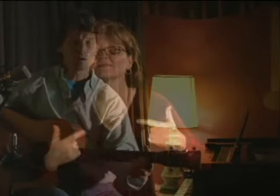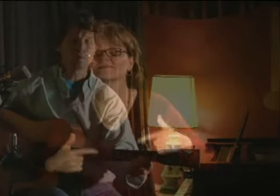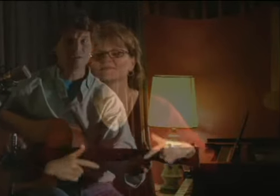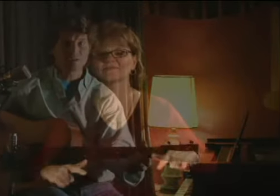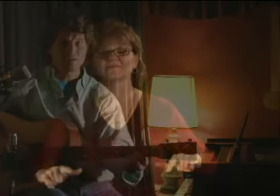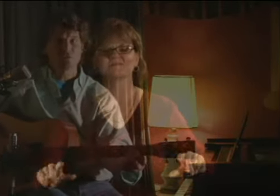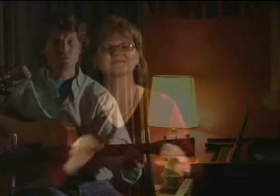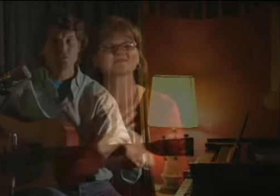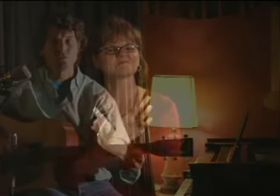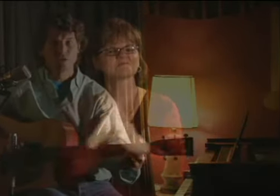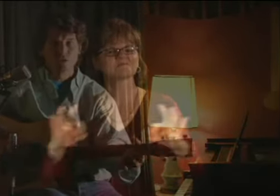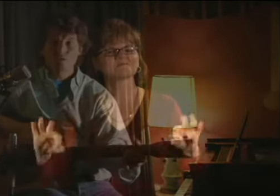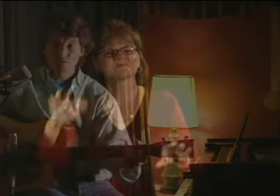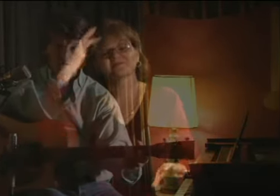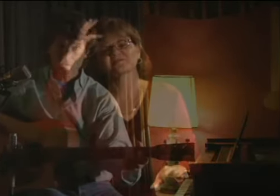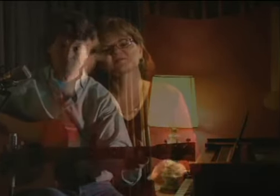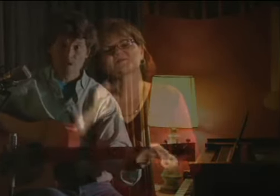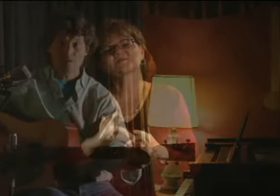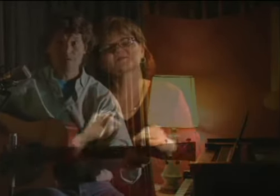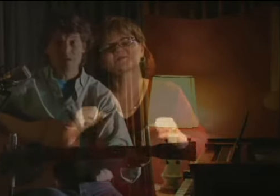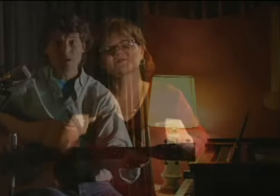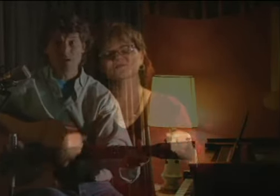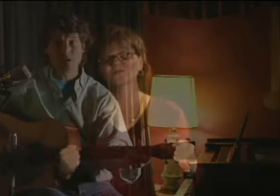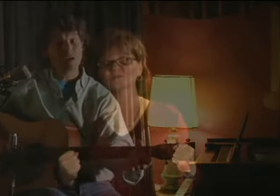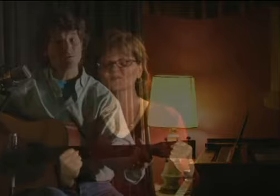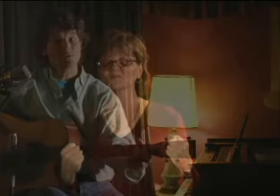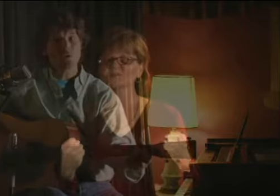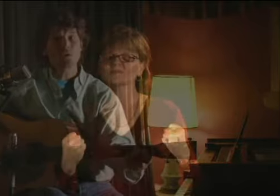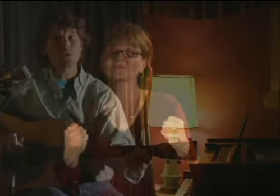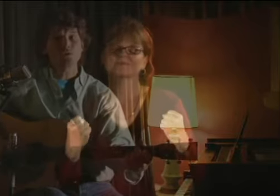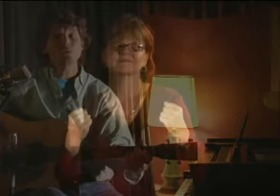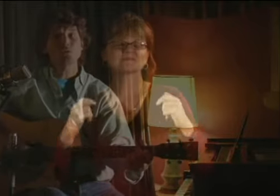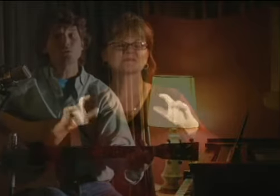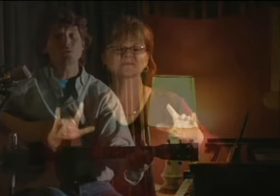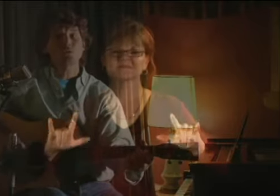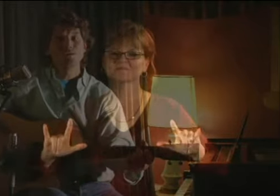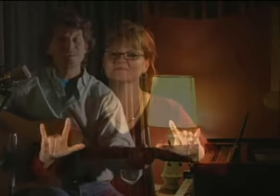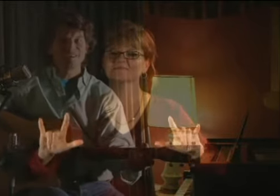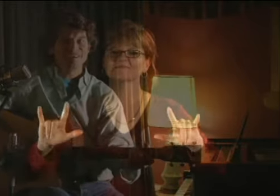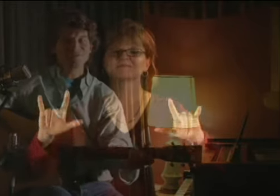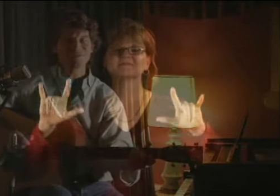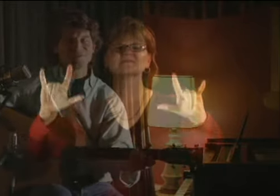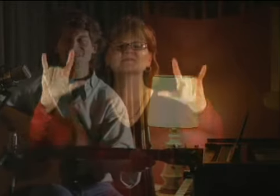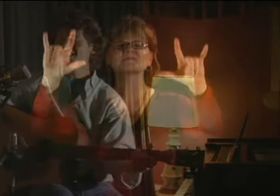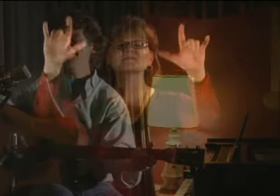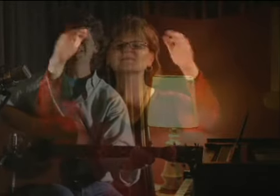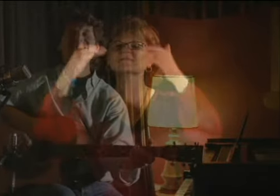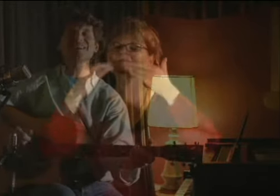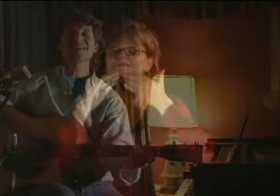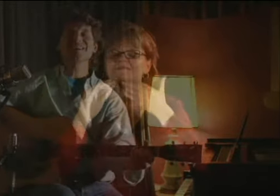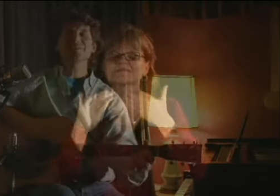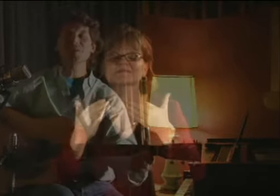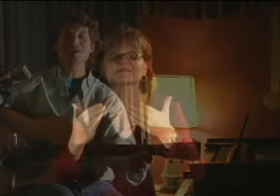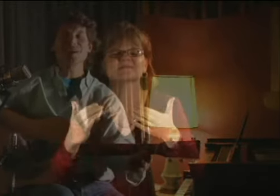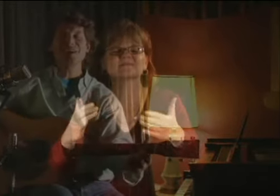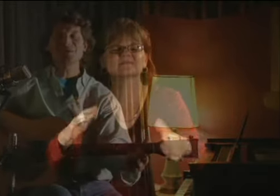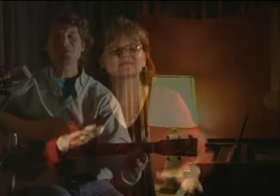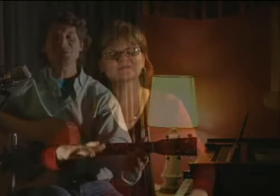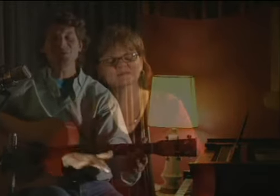I'm coming through, freeing my faith and fortitude. Infinite love